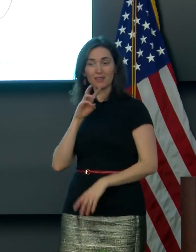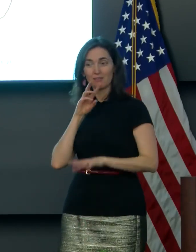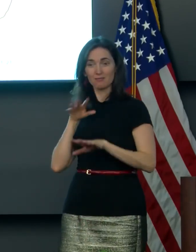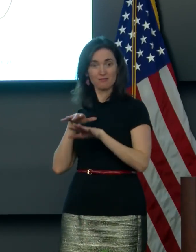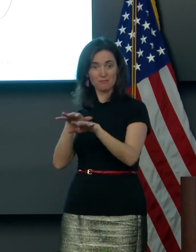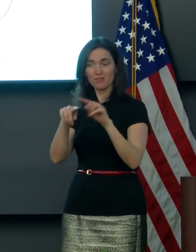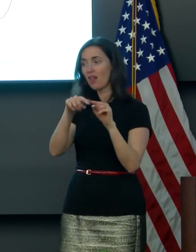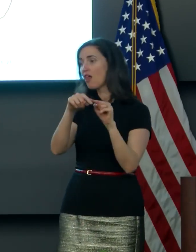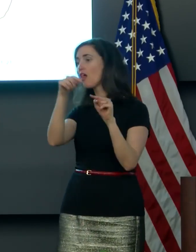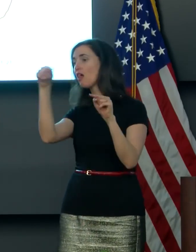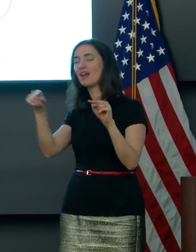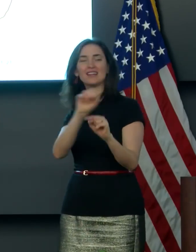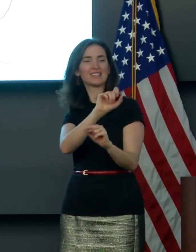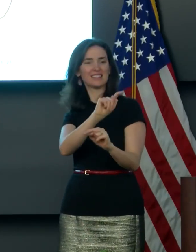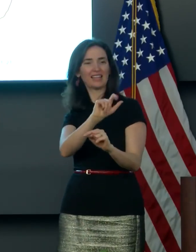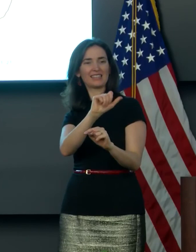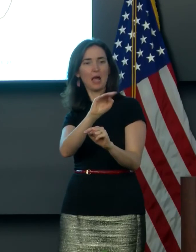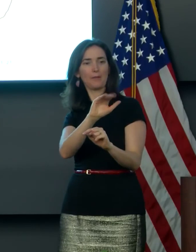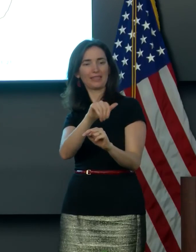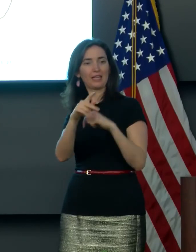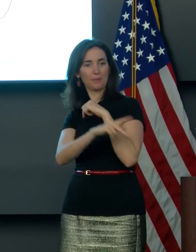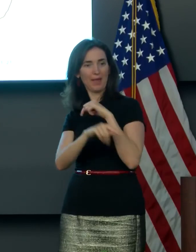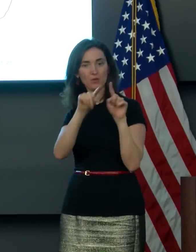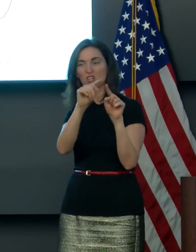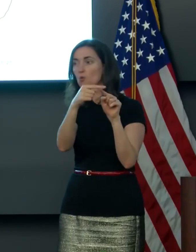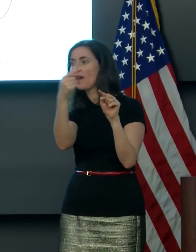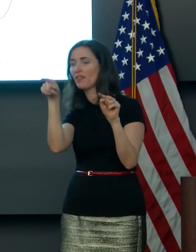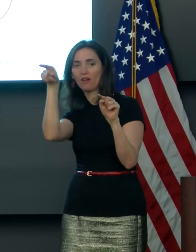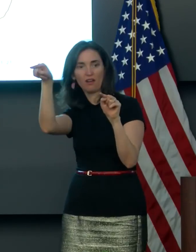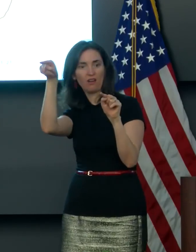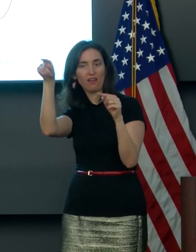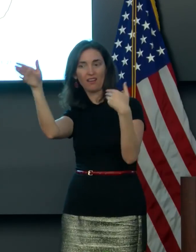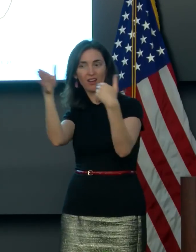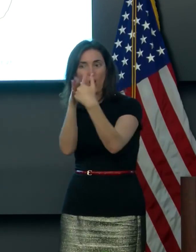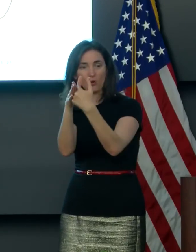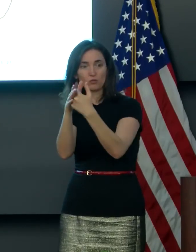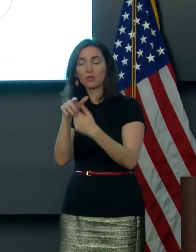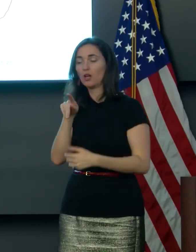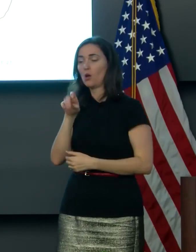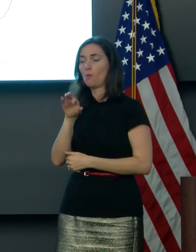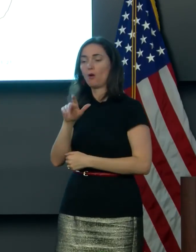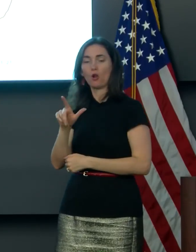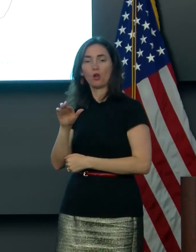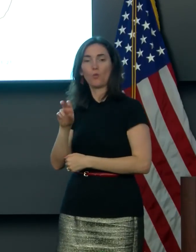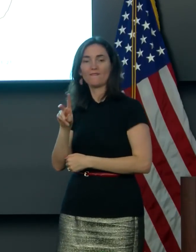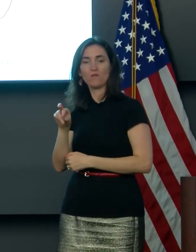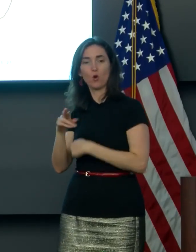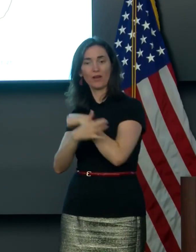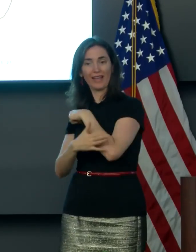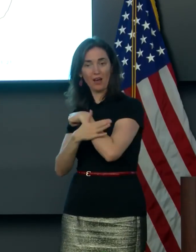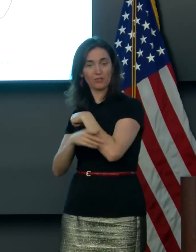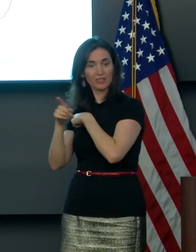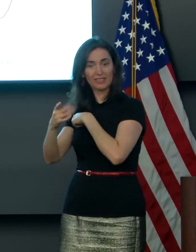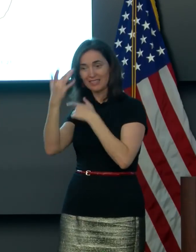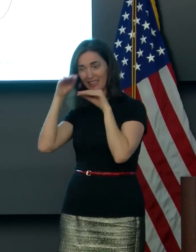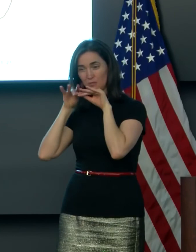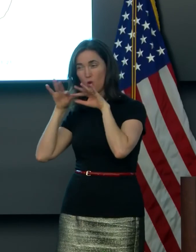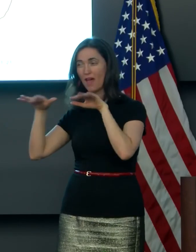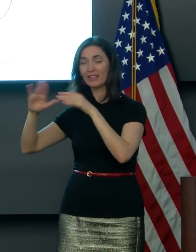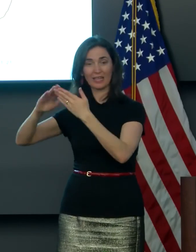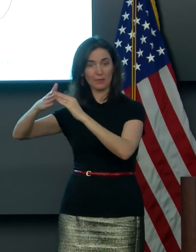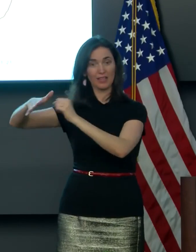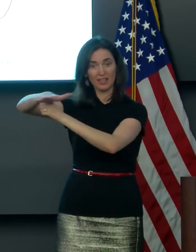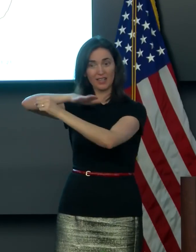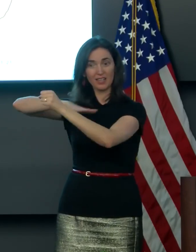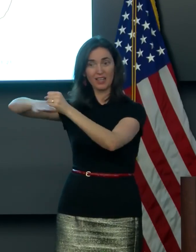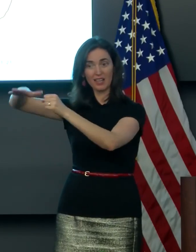Tammany Parish. And as far as we know, the disease burden in Pearl River County is lower than it was